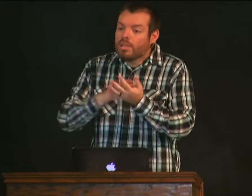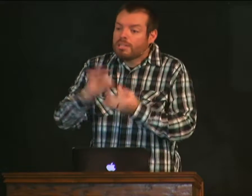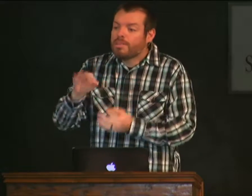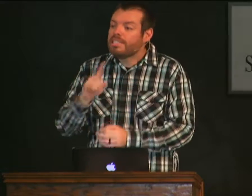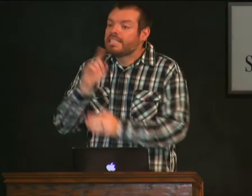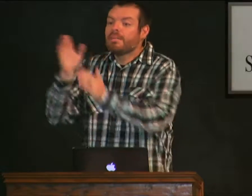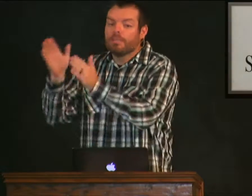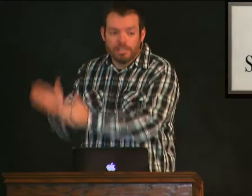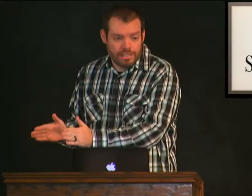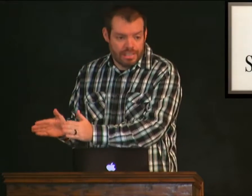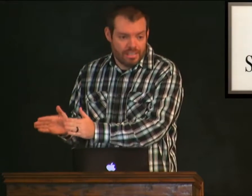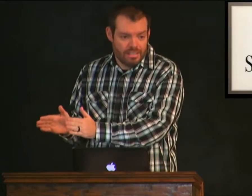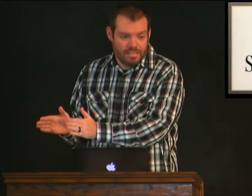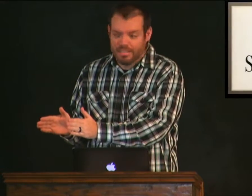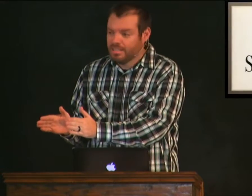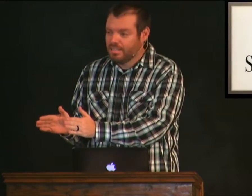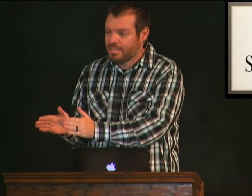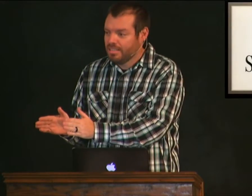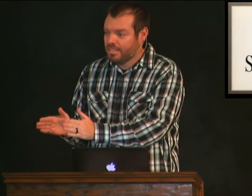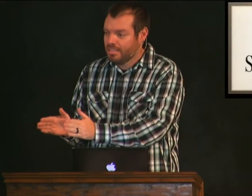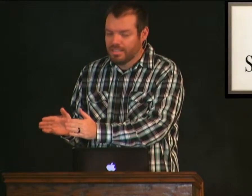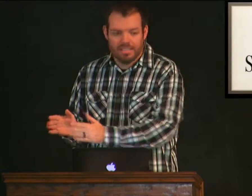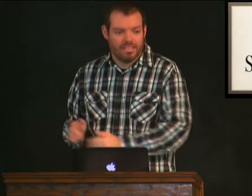The Holy Spirit is a person.